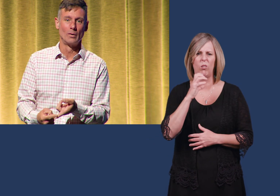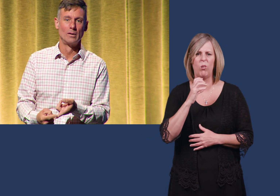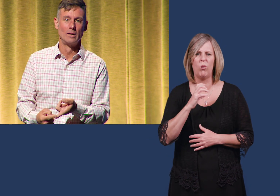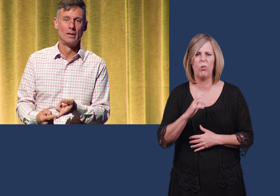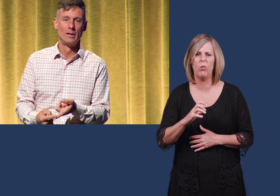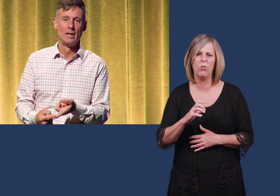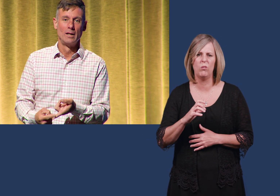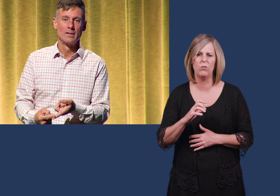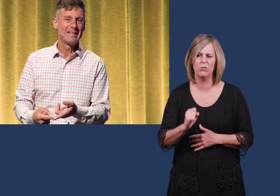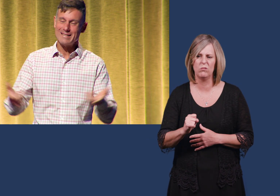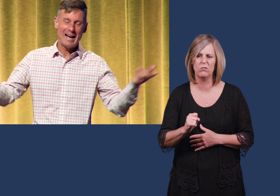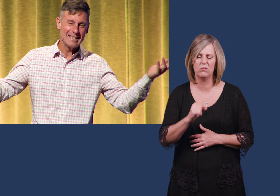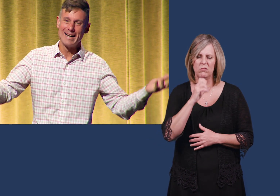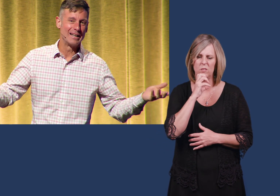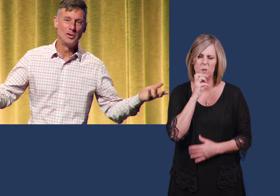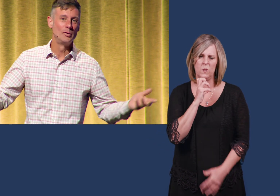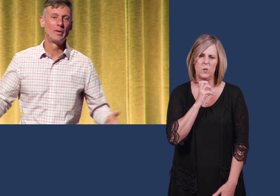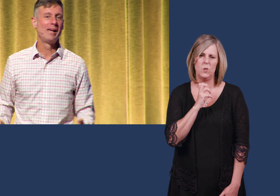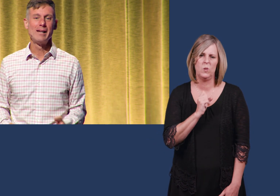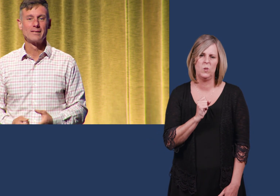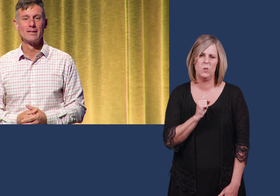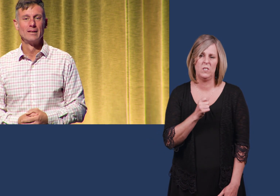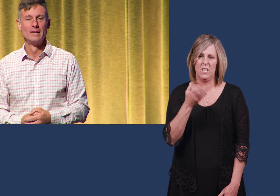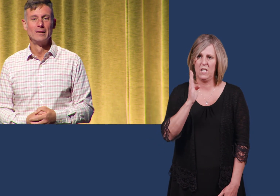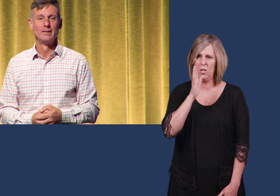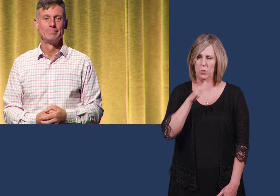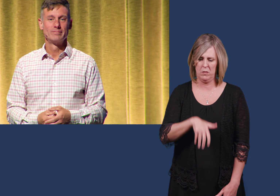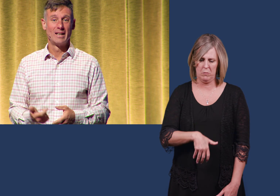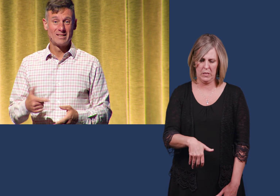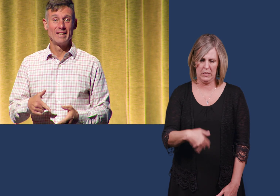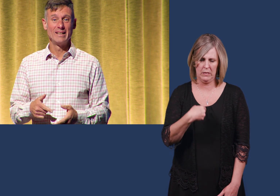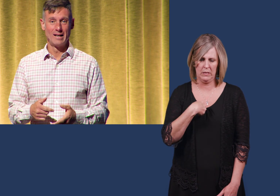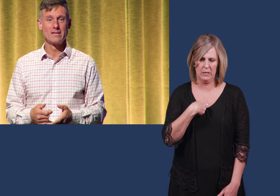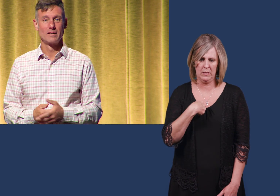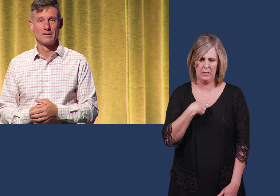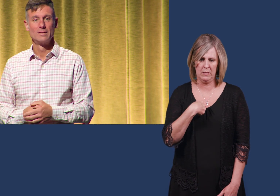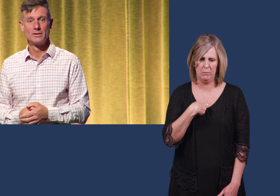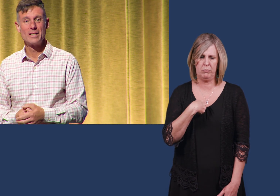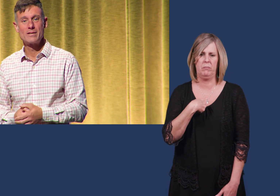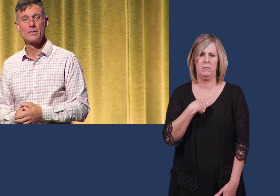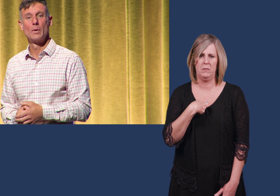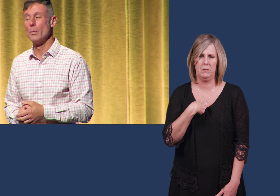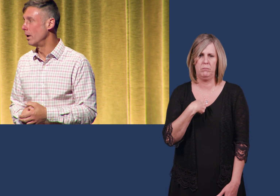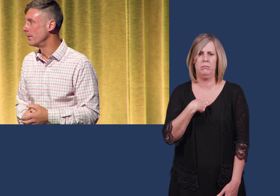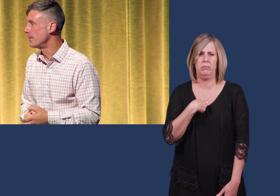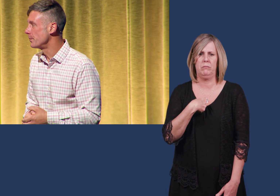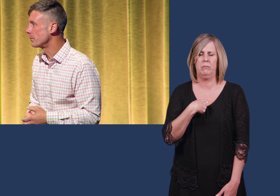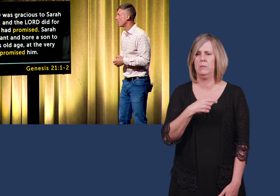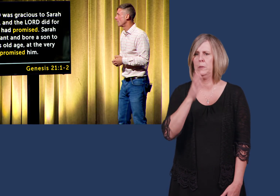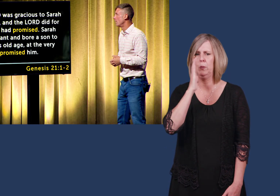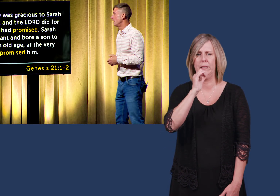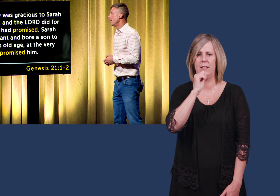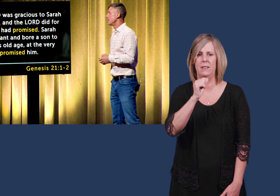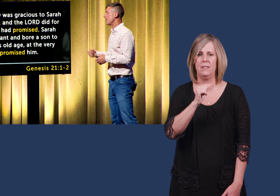to. God's not going to do this until he does. Genesis